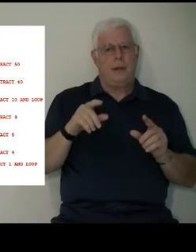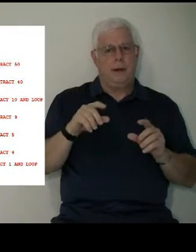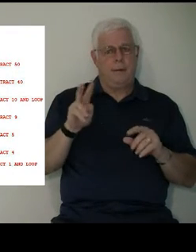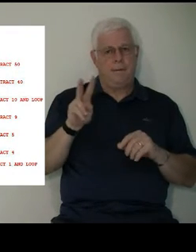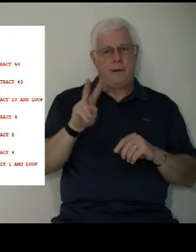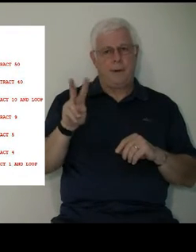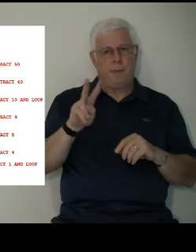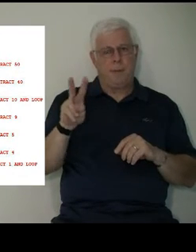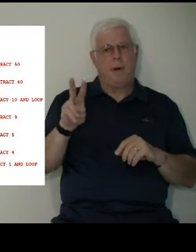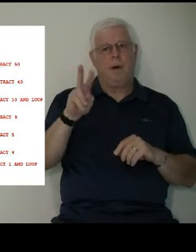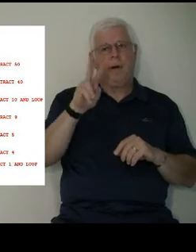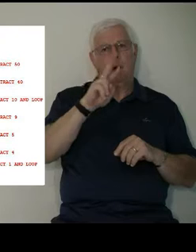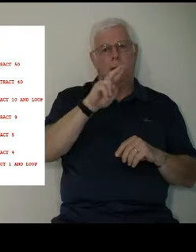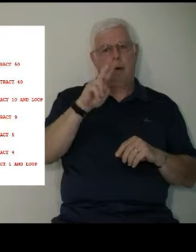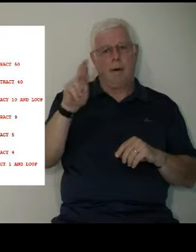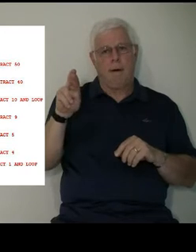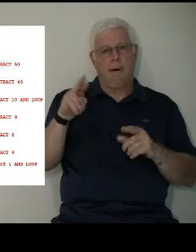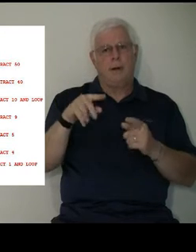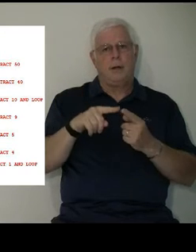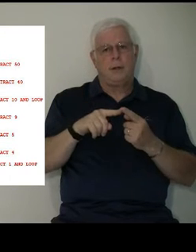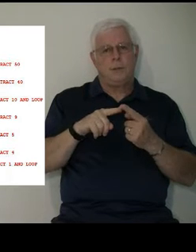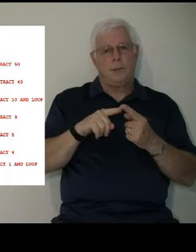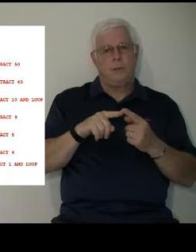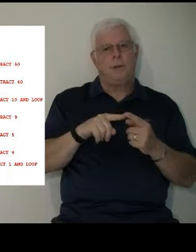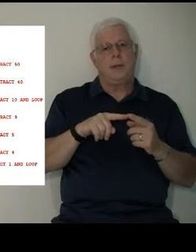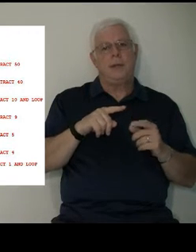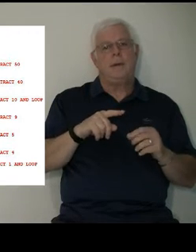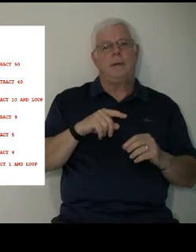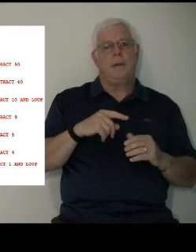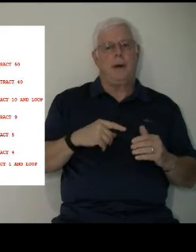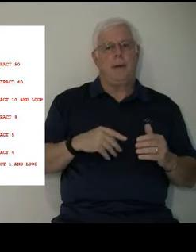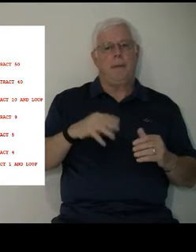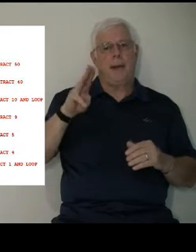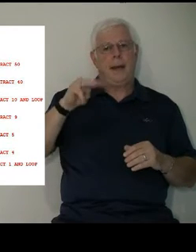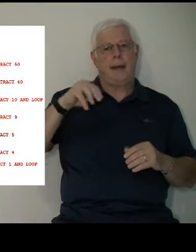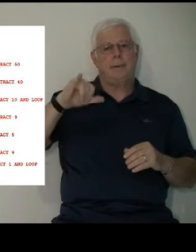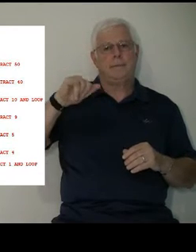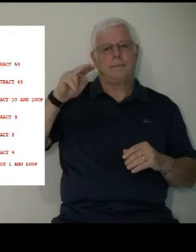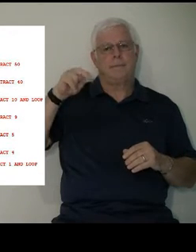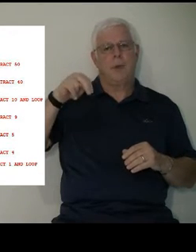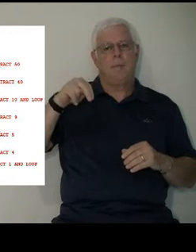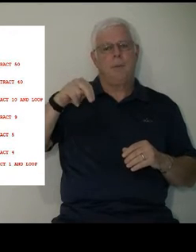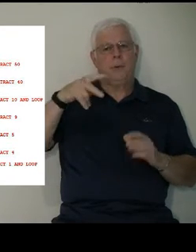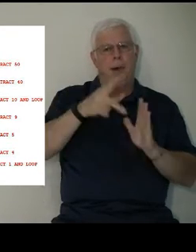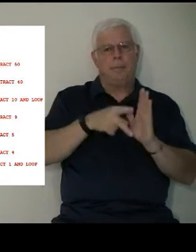the variable RR to the main program.